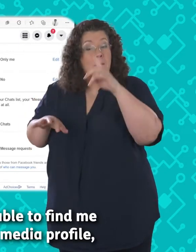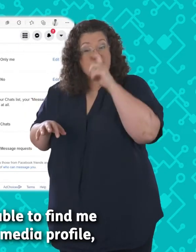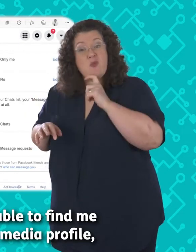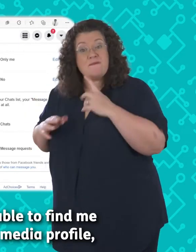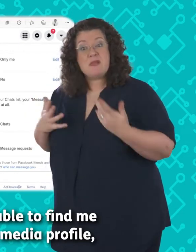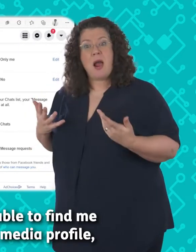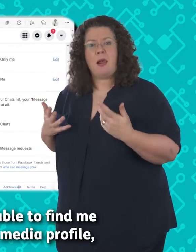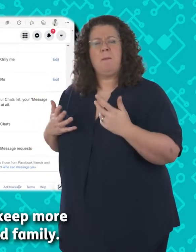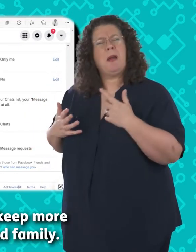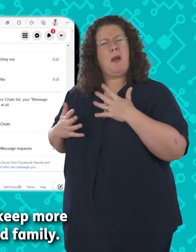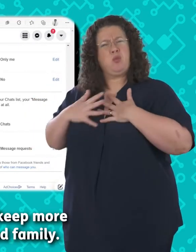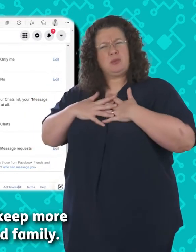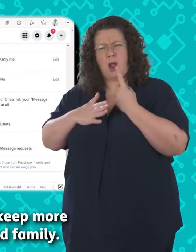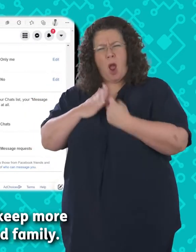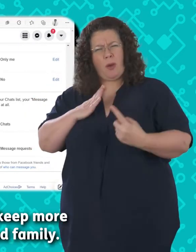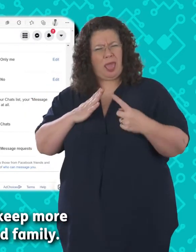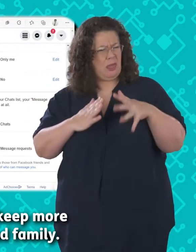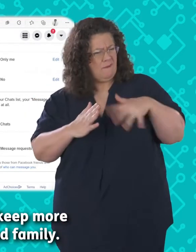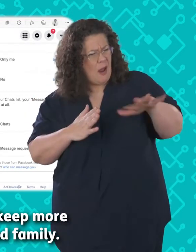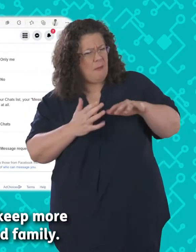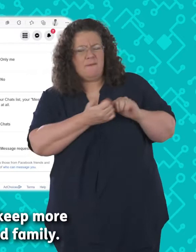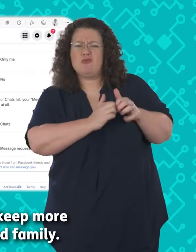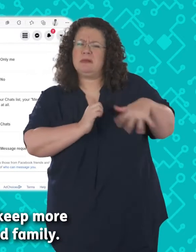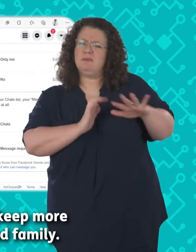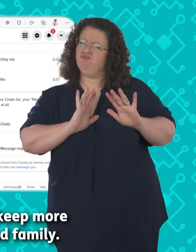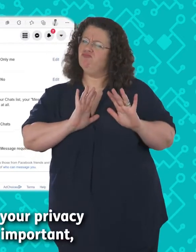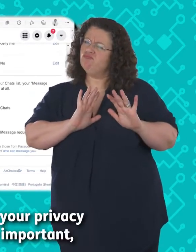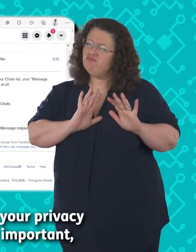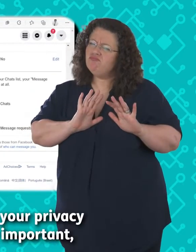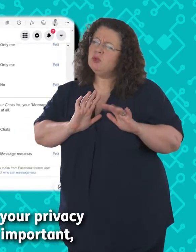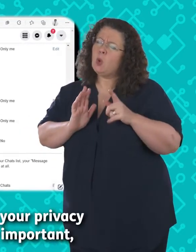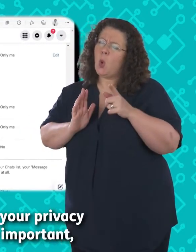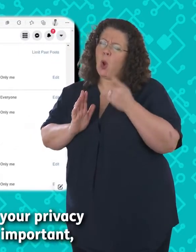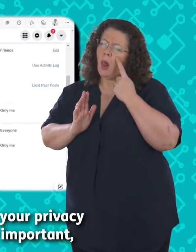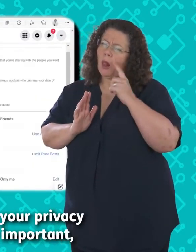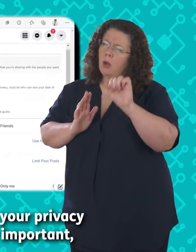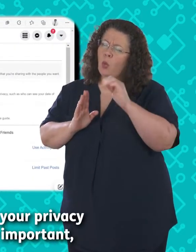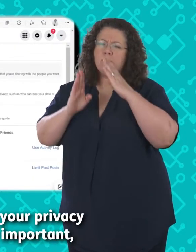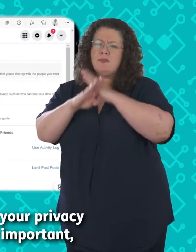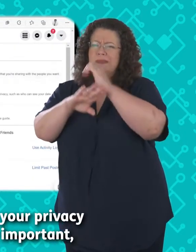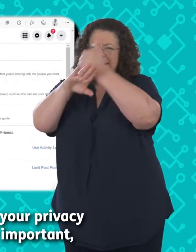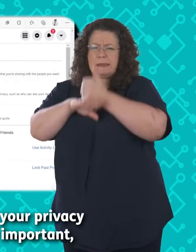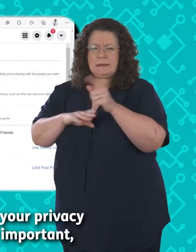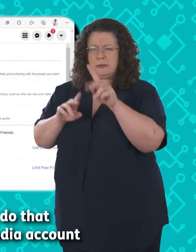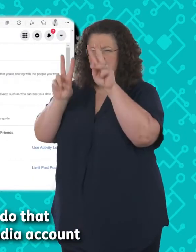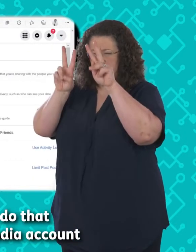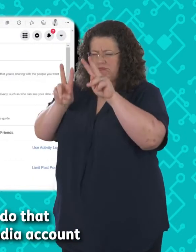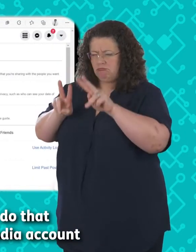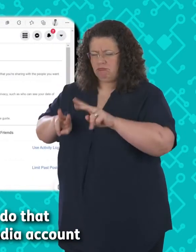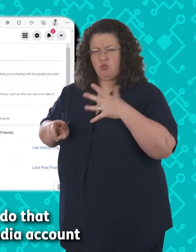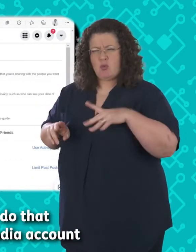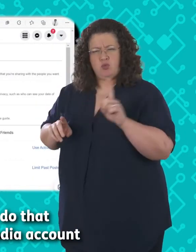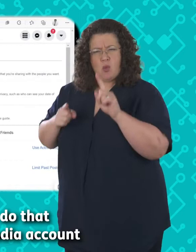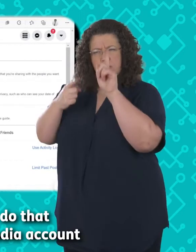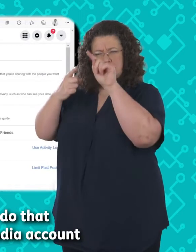my social media profile, which I like to keep more for friends and family. So going through your privacy settings is very important, and you can do that